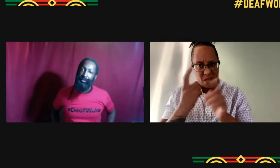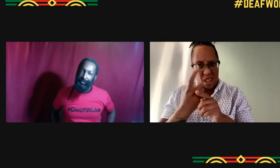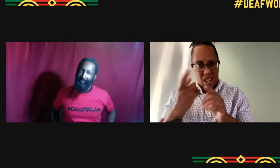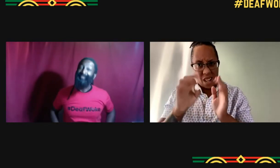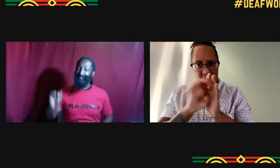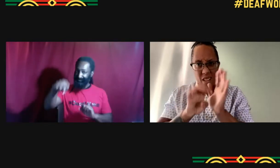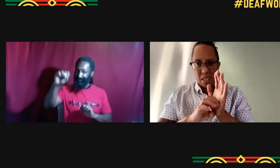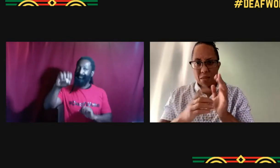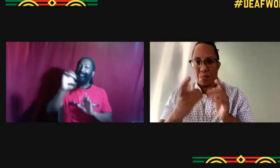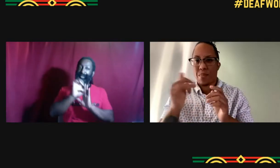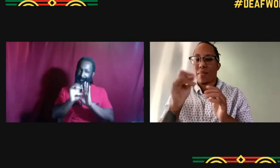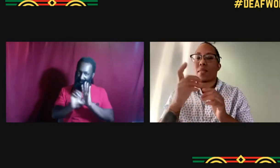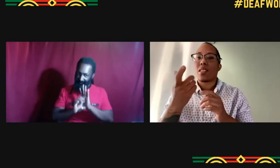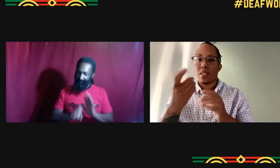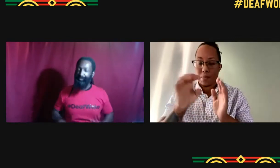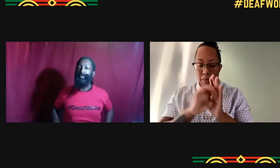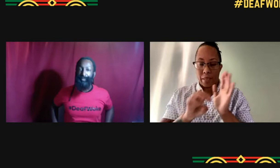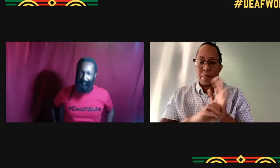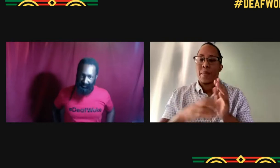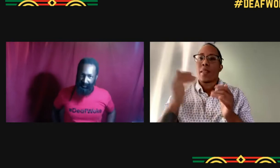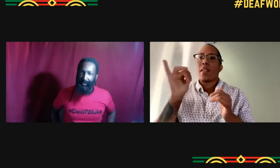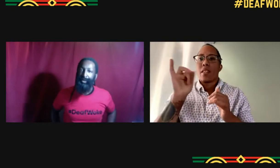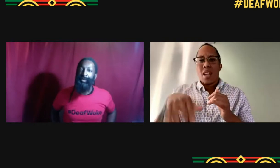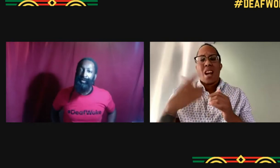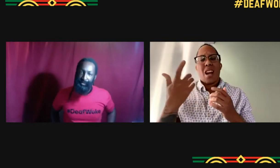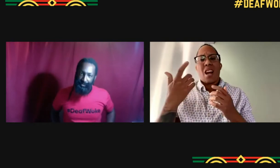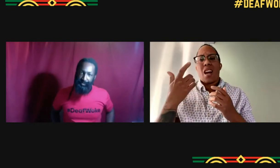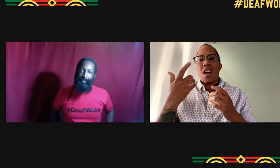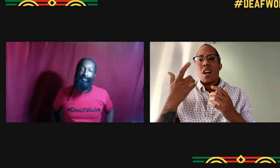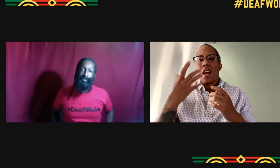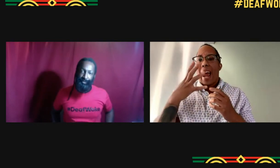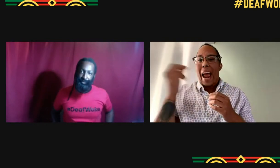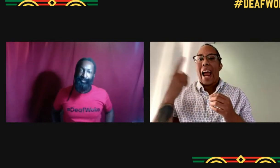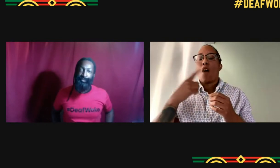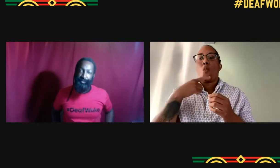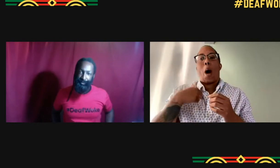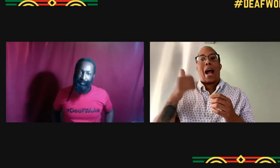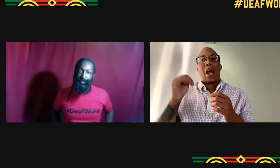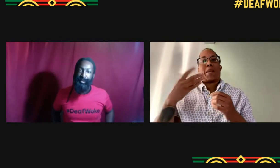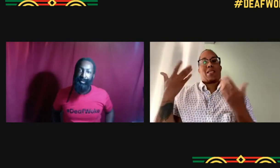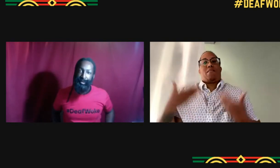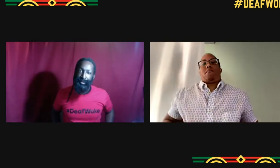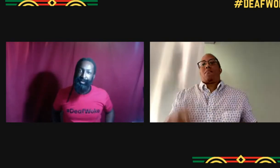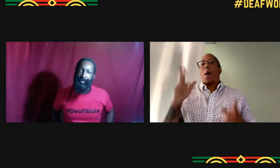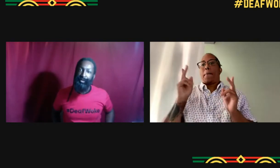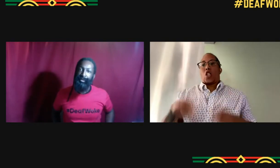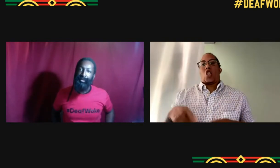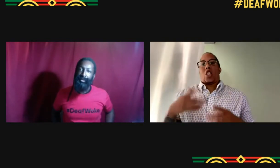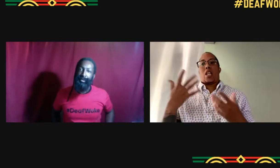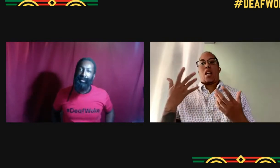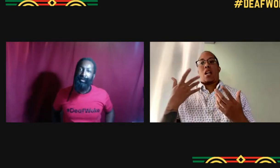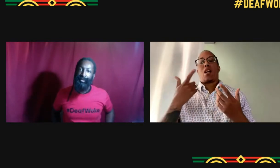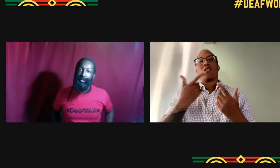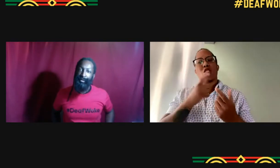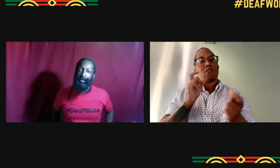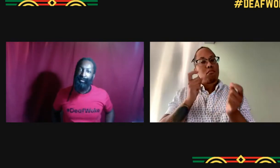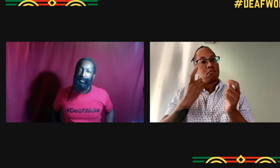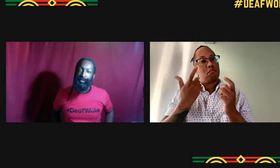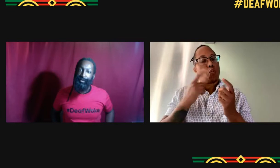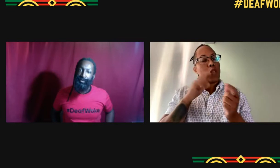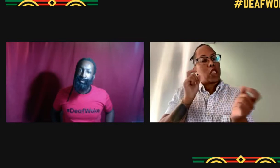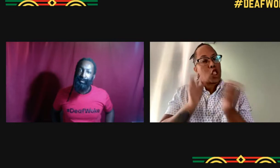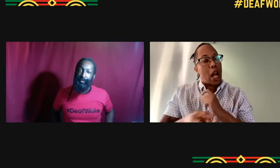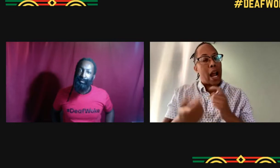work ethic, right? Is that the sign? Yeah. Mm-hmm. Yeah. And they told me that I'm a